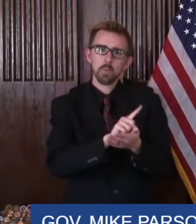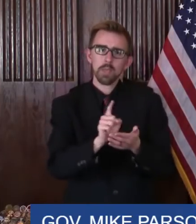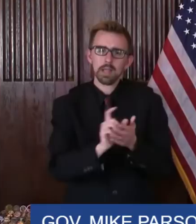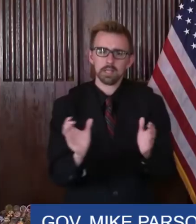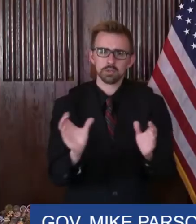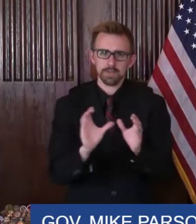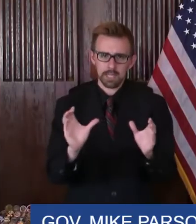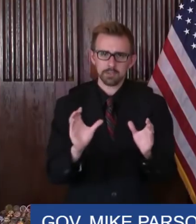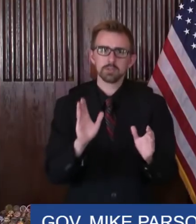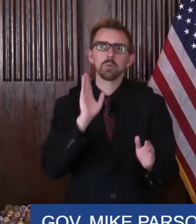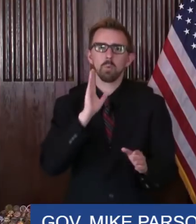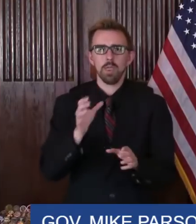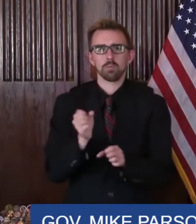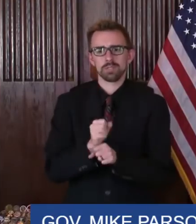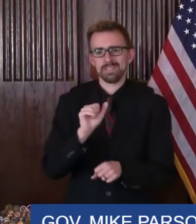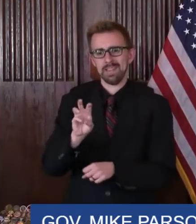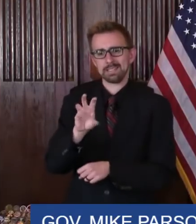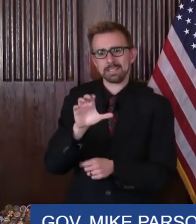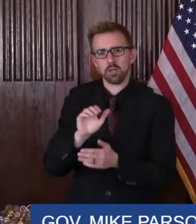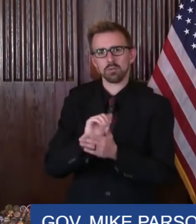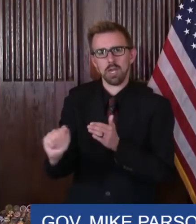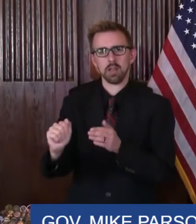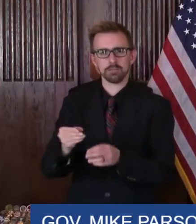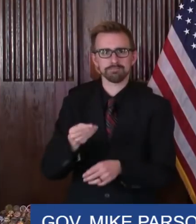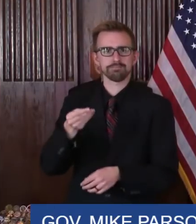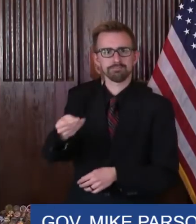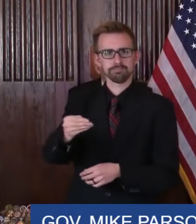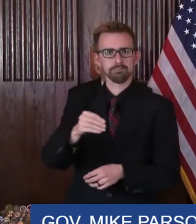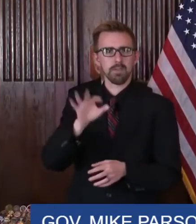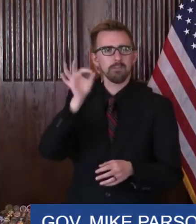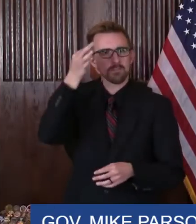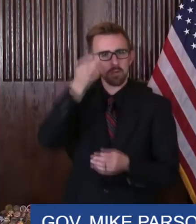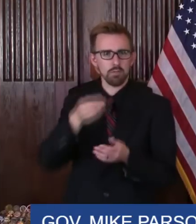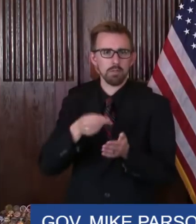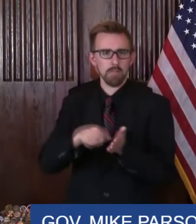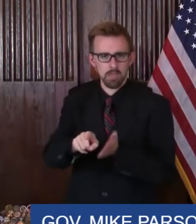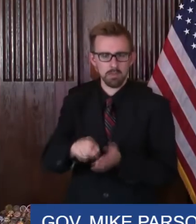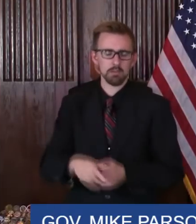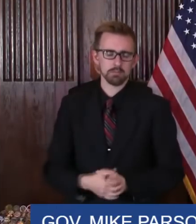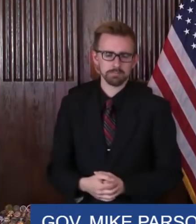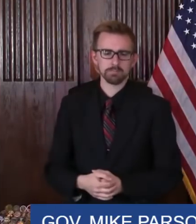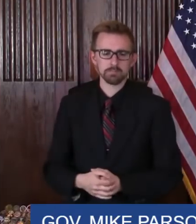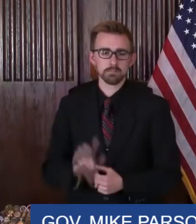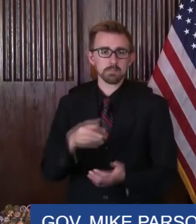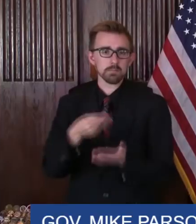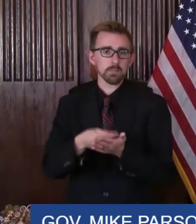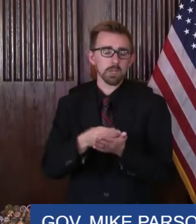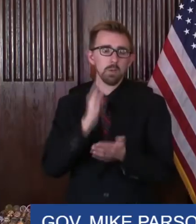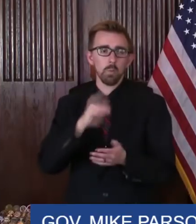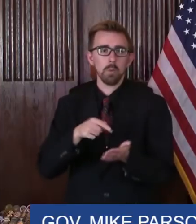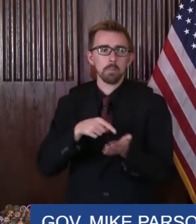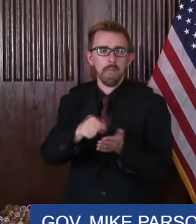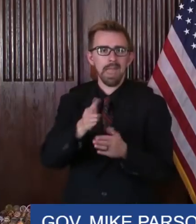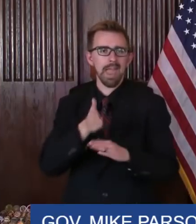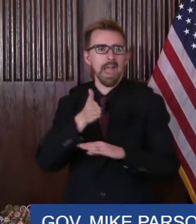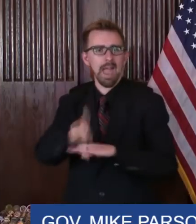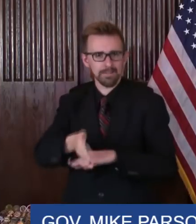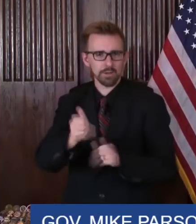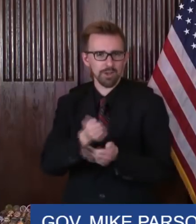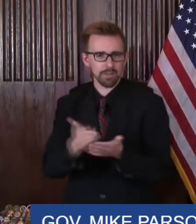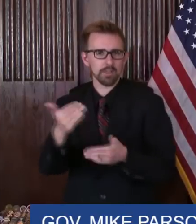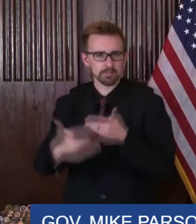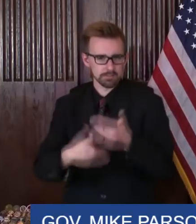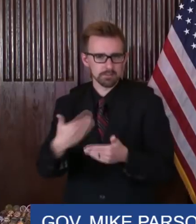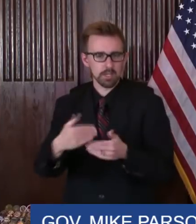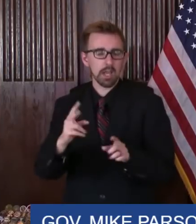certifications, you will receive that $600 federal compensation. These monies will be paid retroactively for, again,